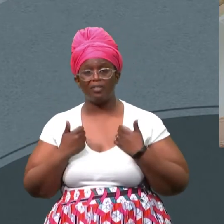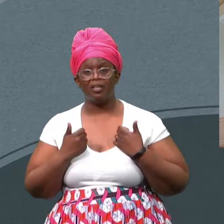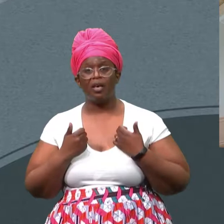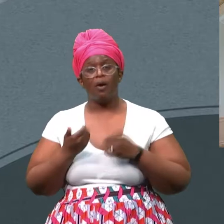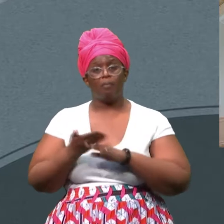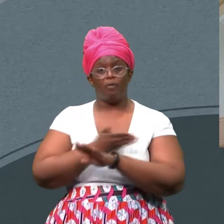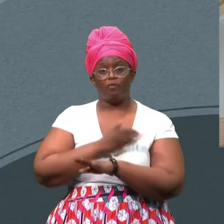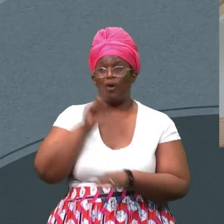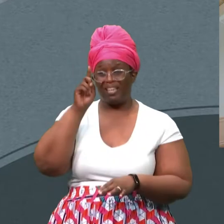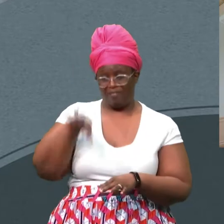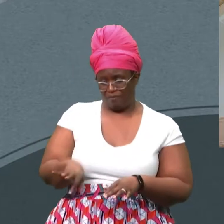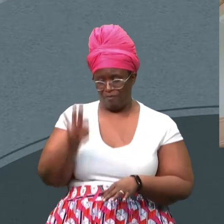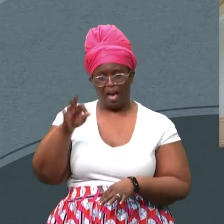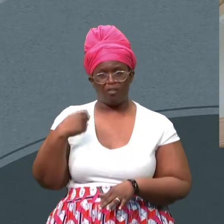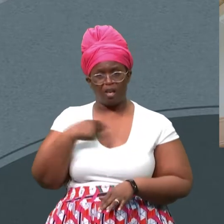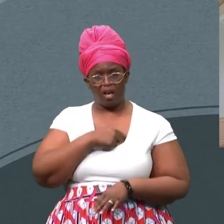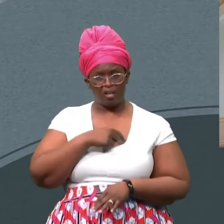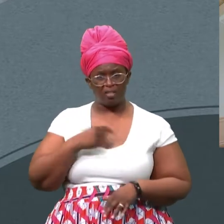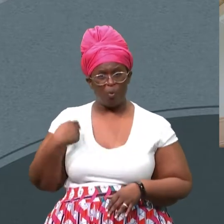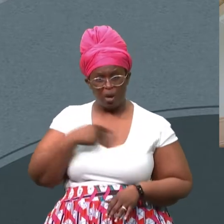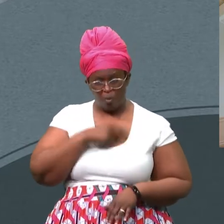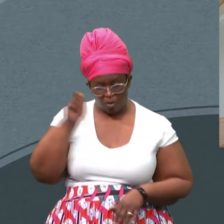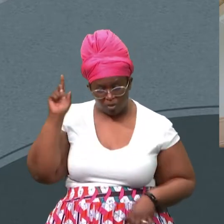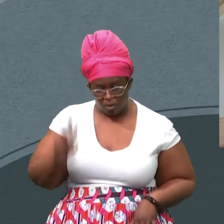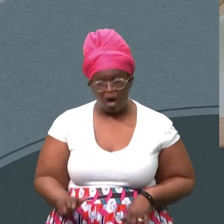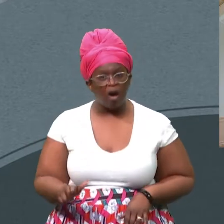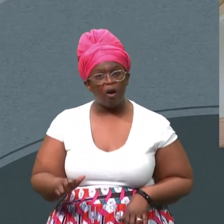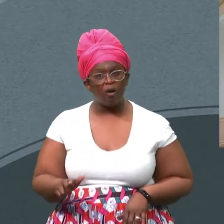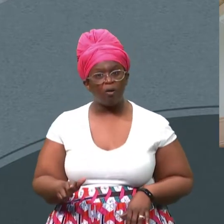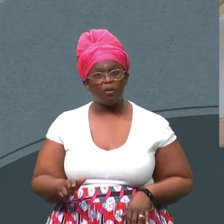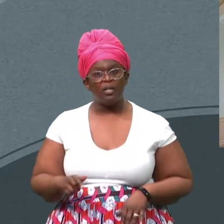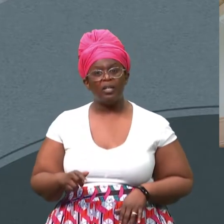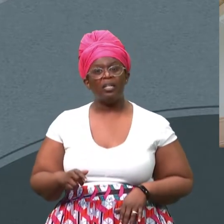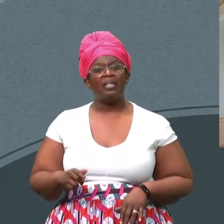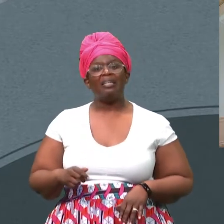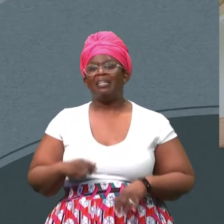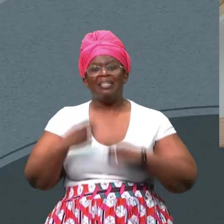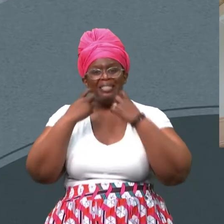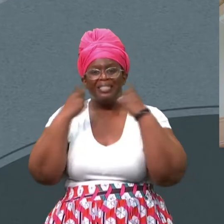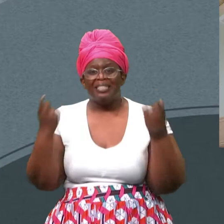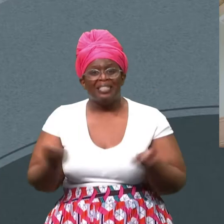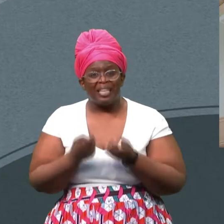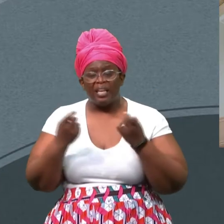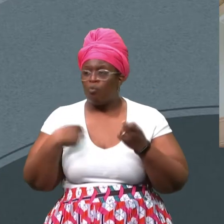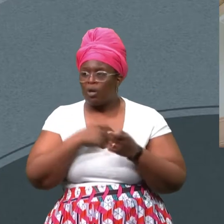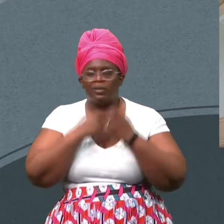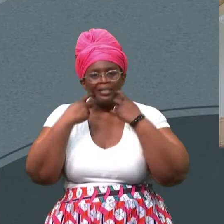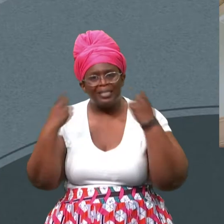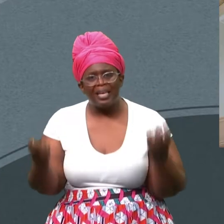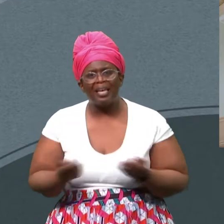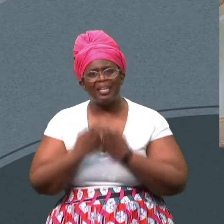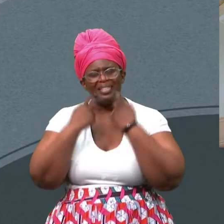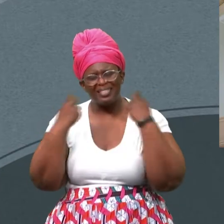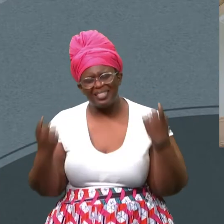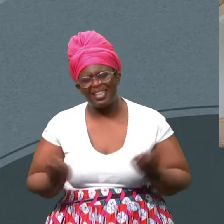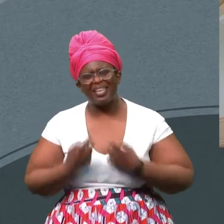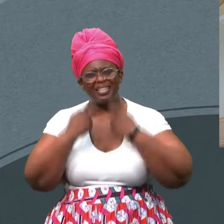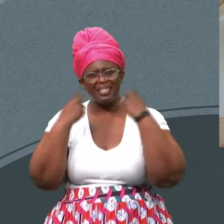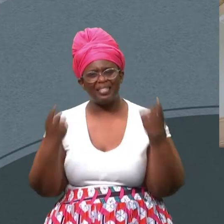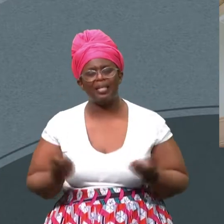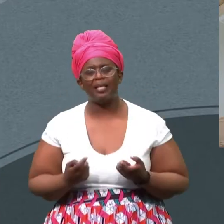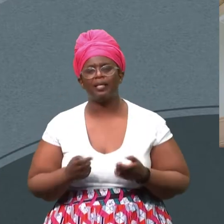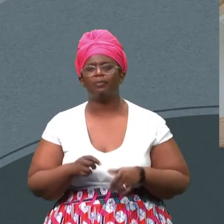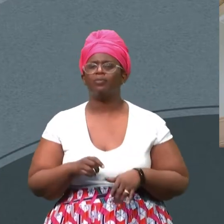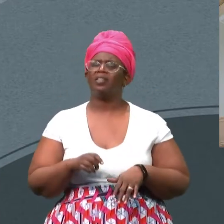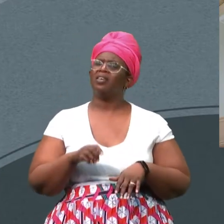I could be. Sin had a grip on my life. And who am I speaking to today? That you think God can't use